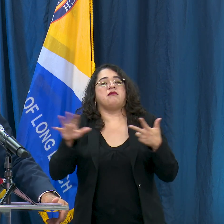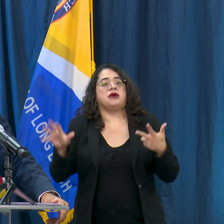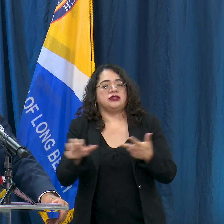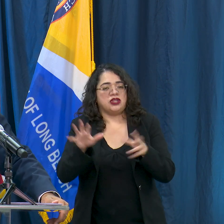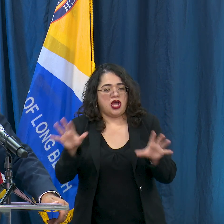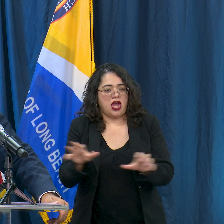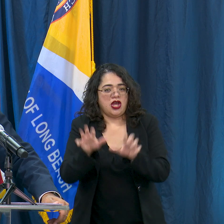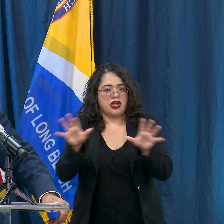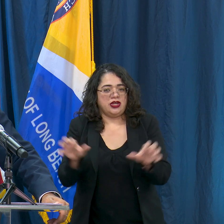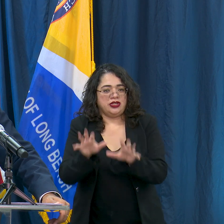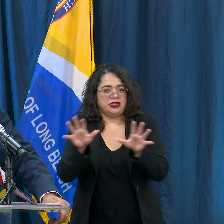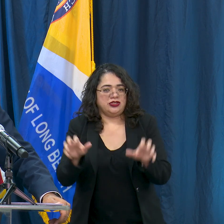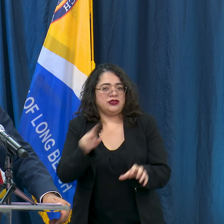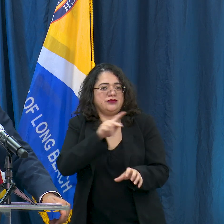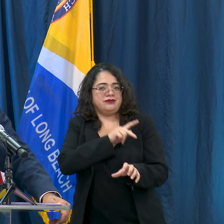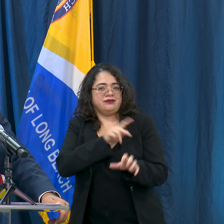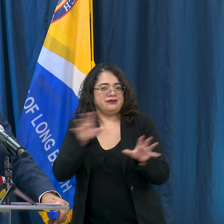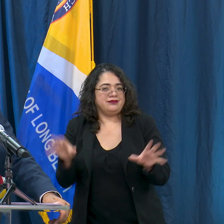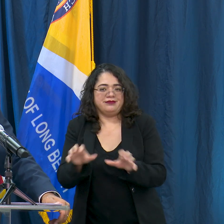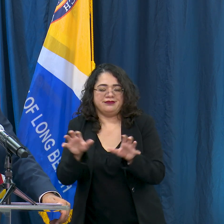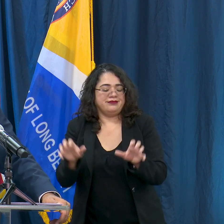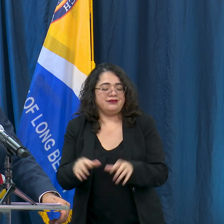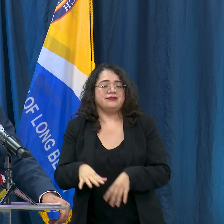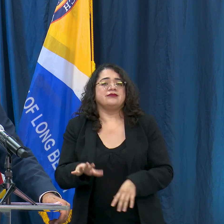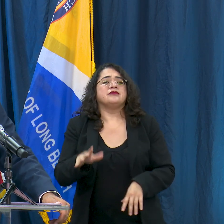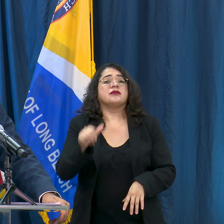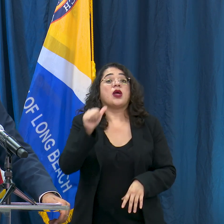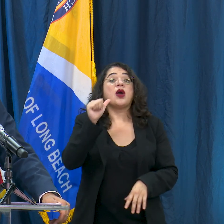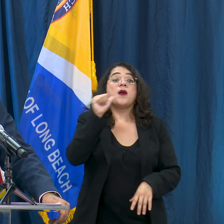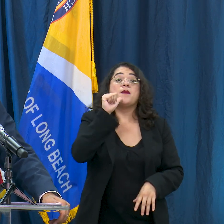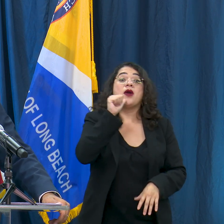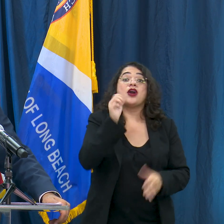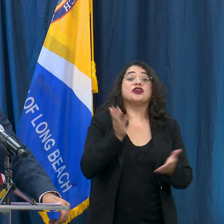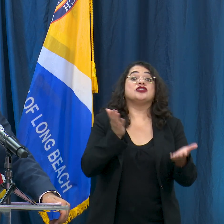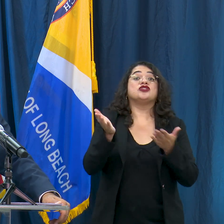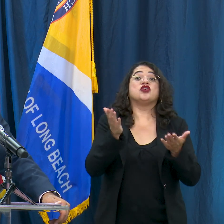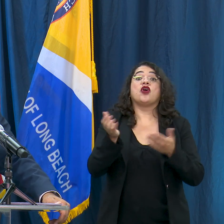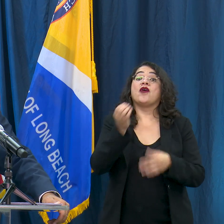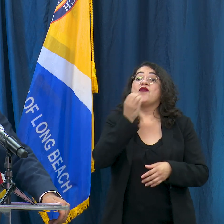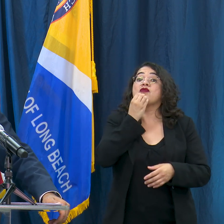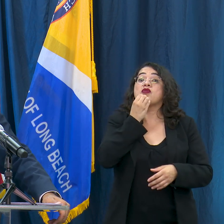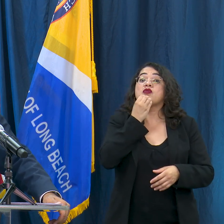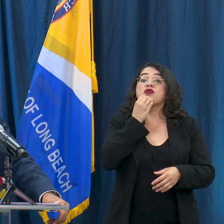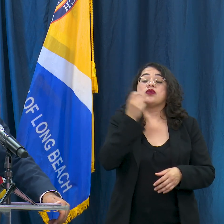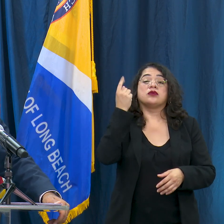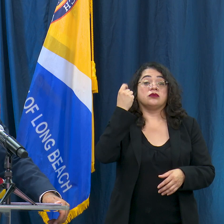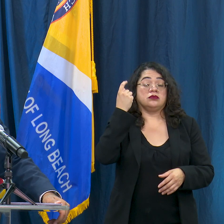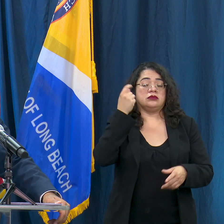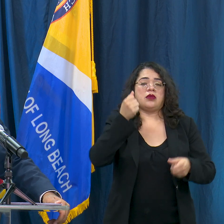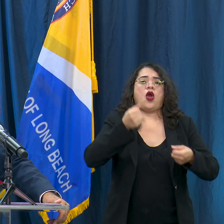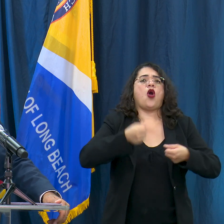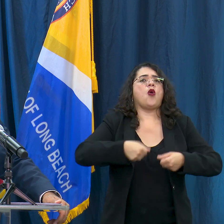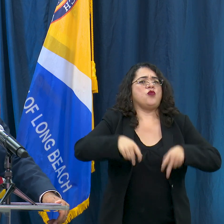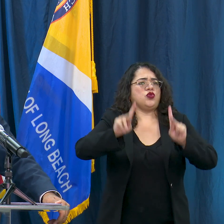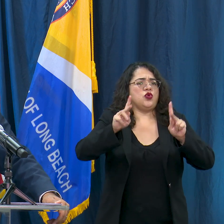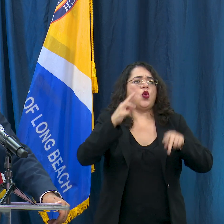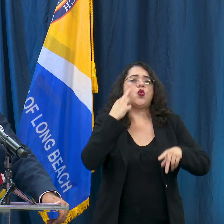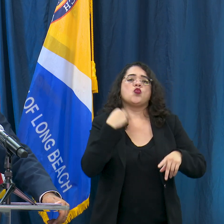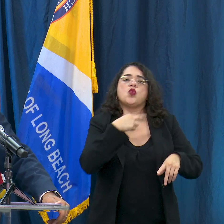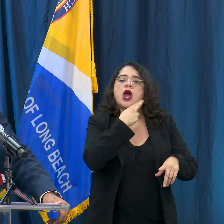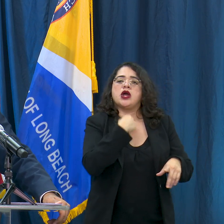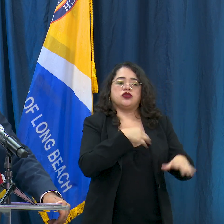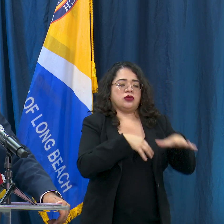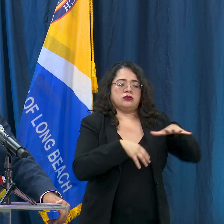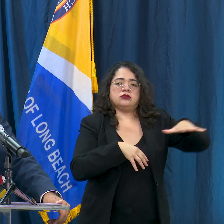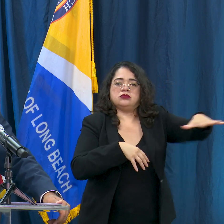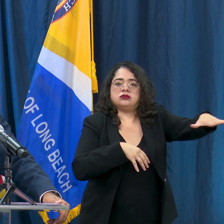bars. We talked about, and of course, if a bar serves food and has a full menu, there are some opportunities to reopen.